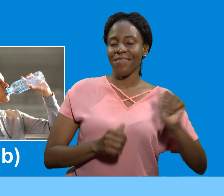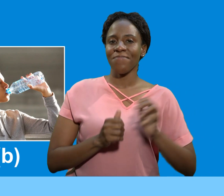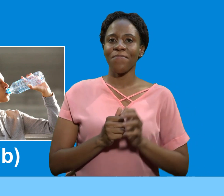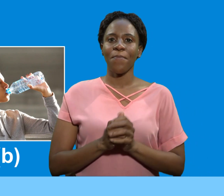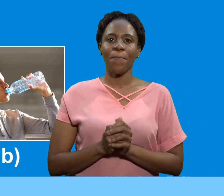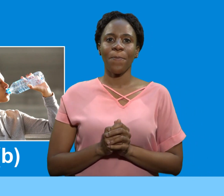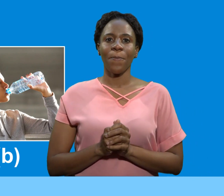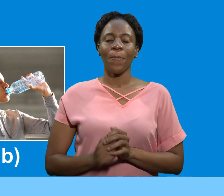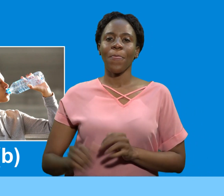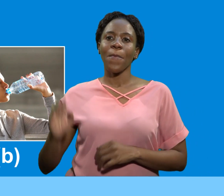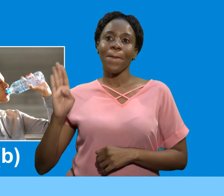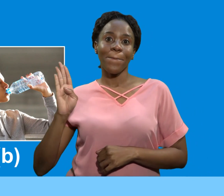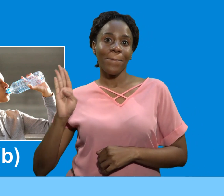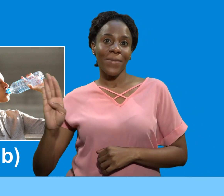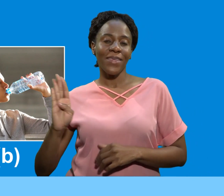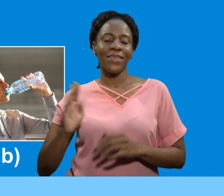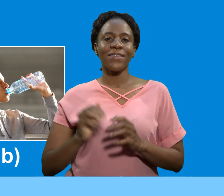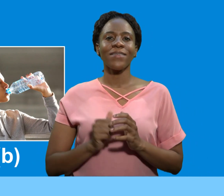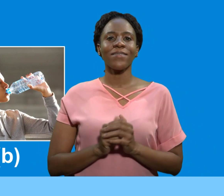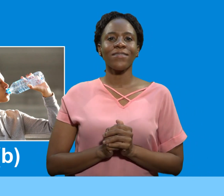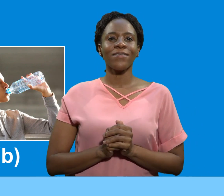Is it A or B?